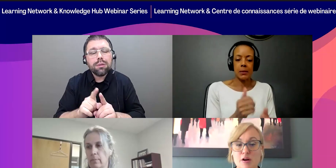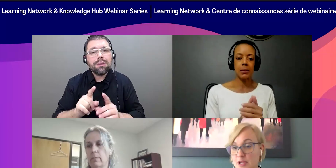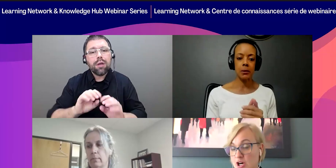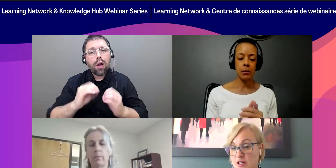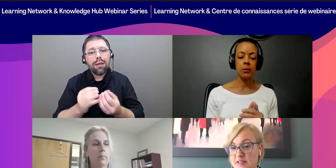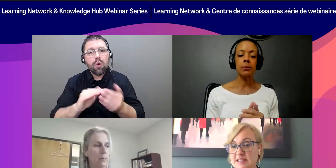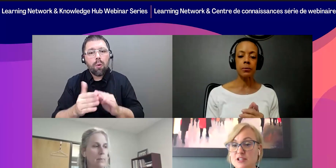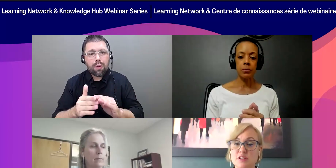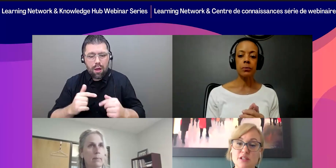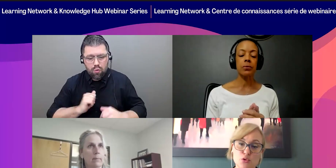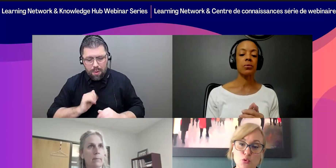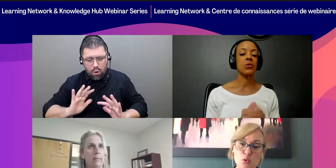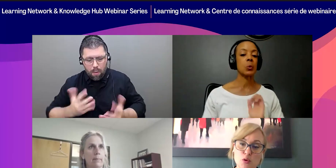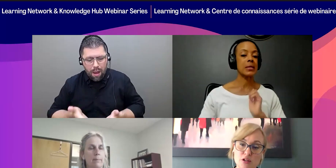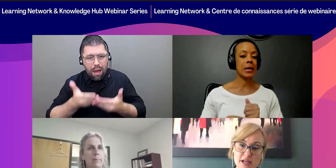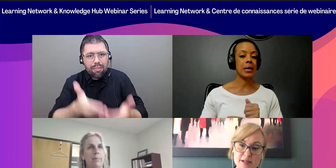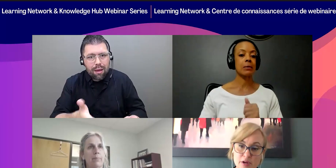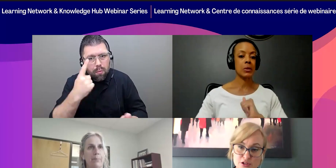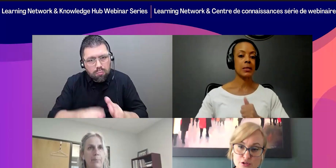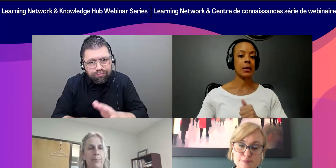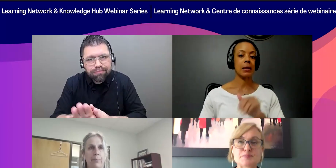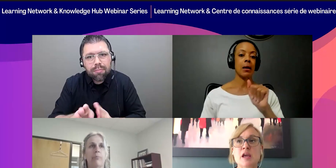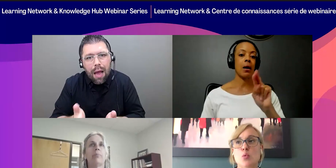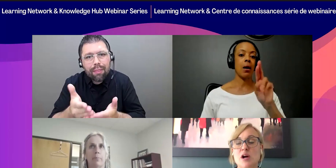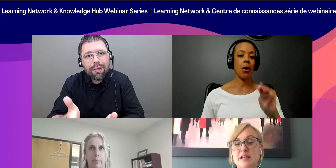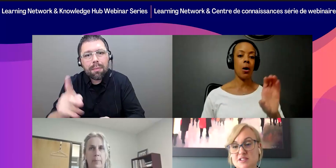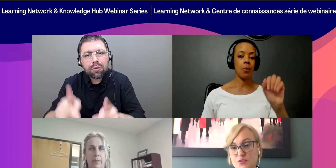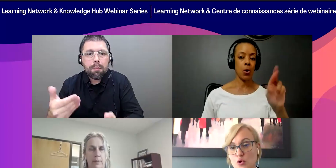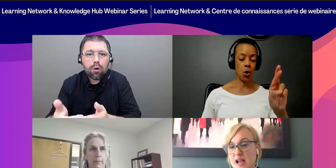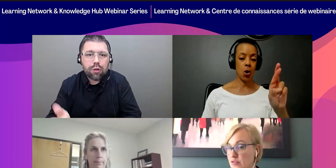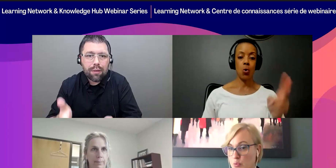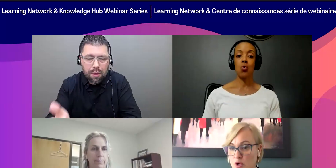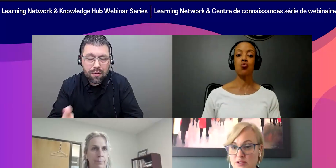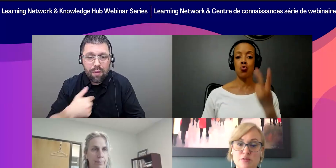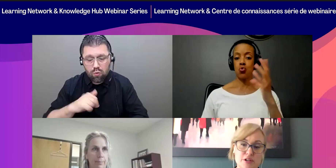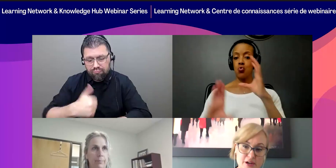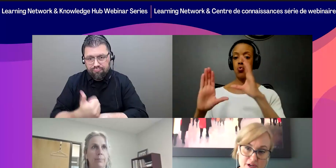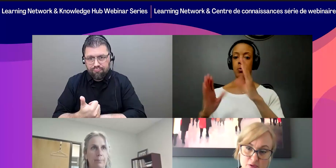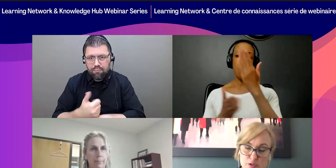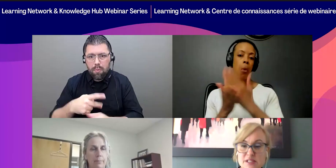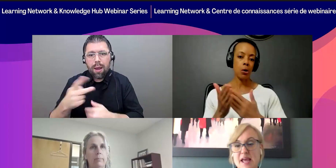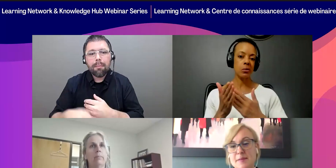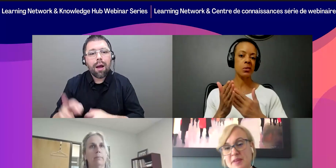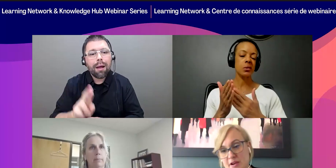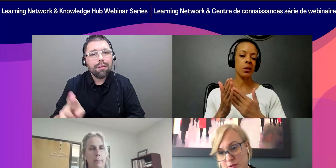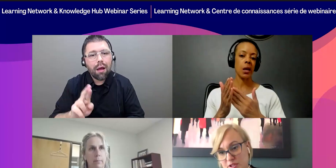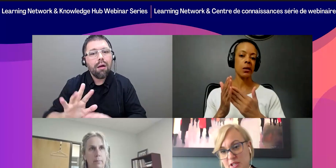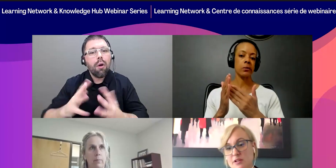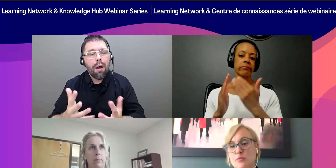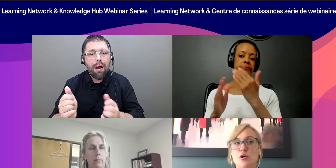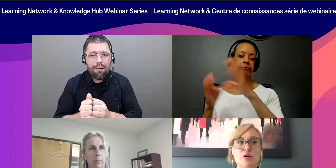developed ARMCAR. It's actually 2 online modules. One is for everyone, so the caregivers